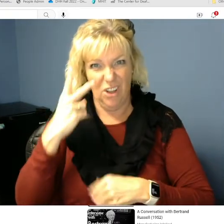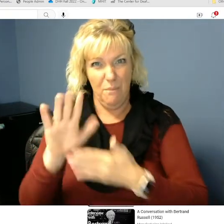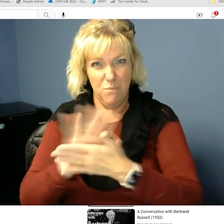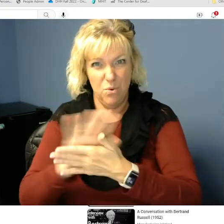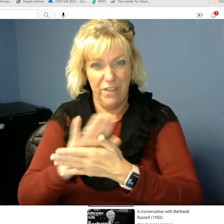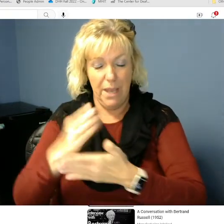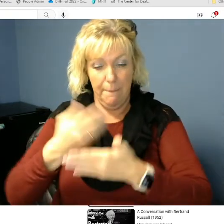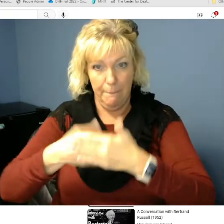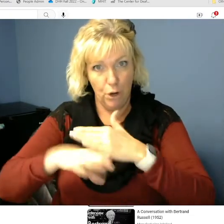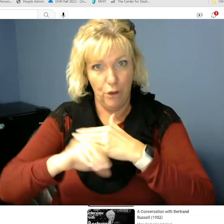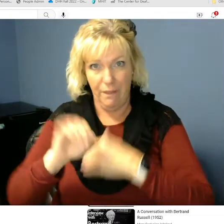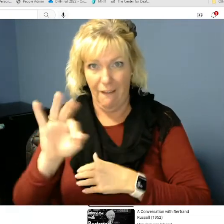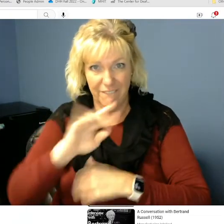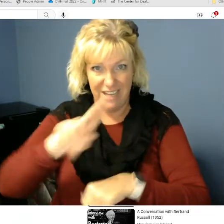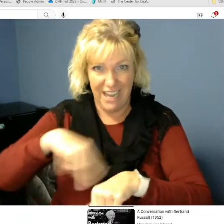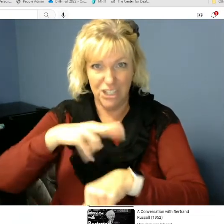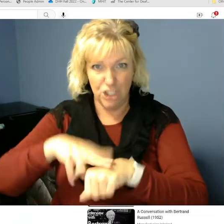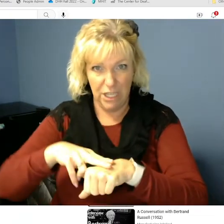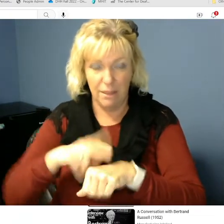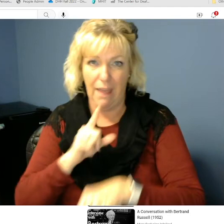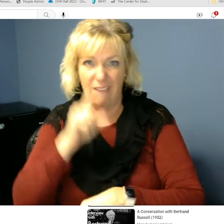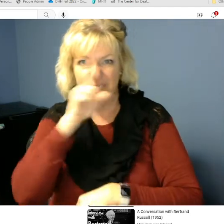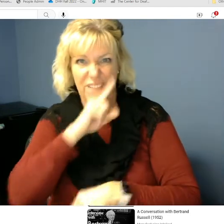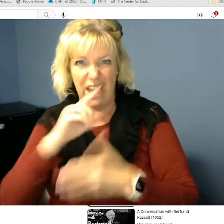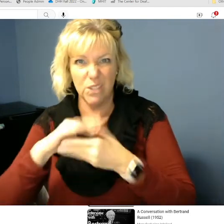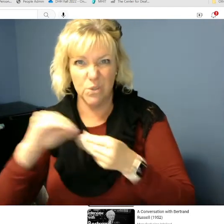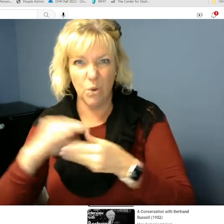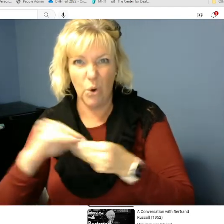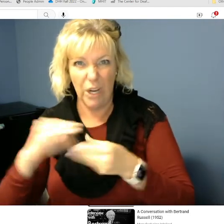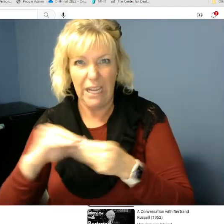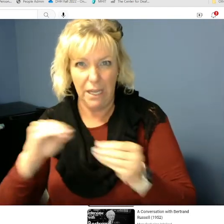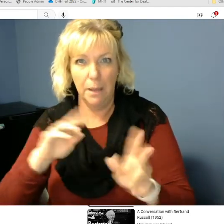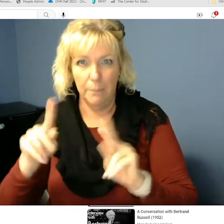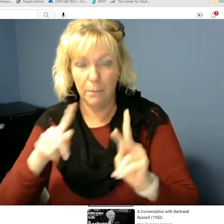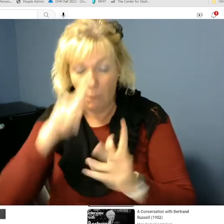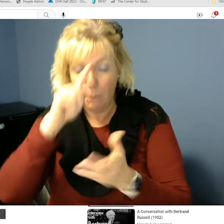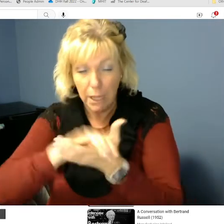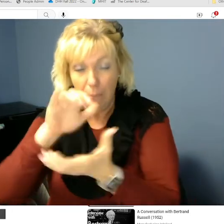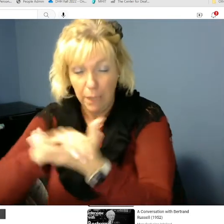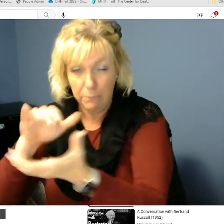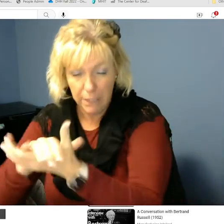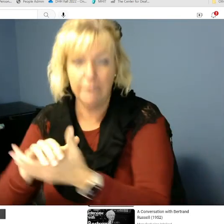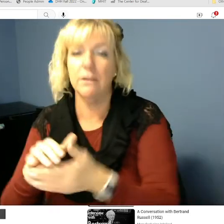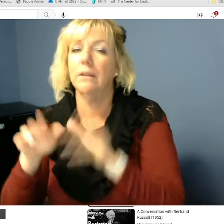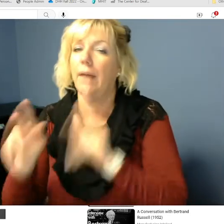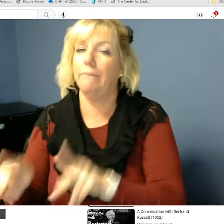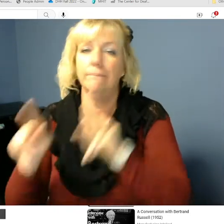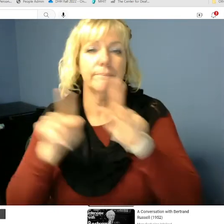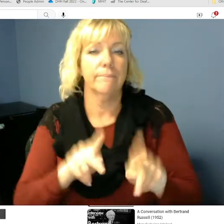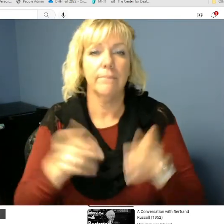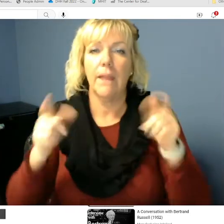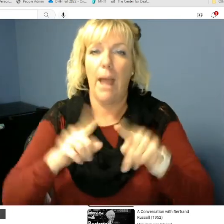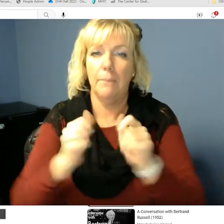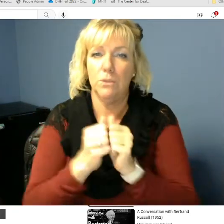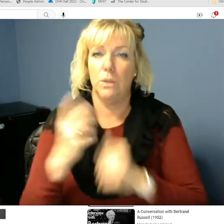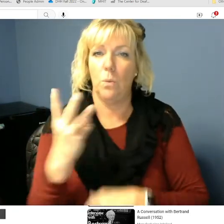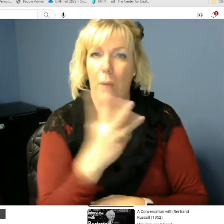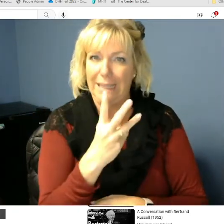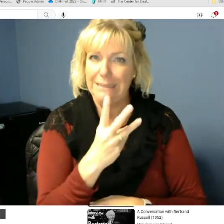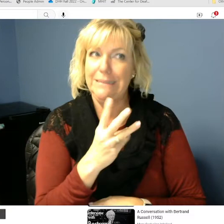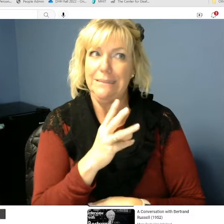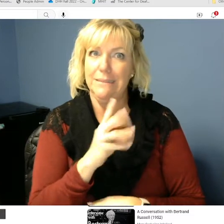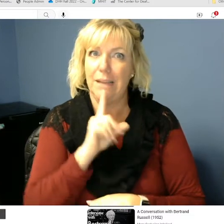with Birth of a Nation, the idea of the lost cause and Birth of a Nation. We're going to see the history of the West is going to get